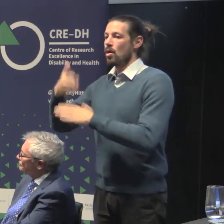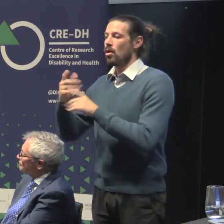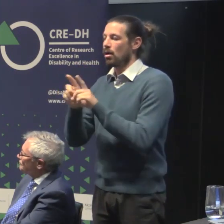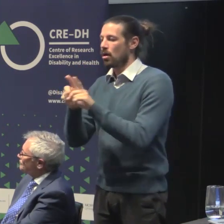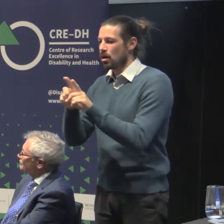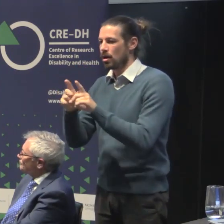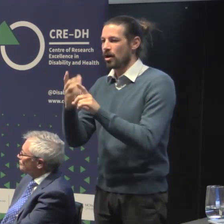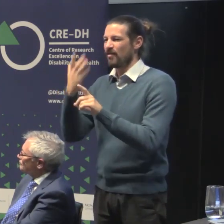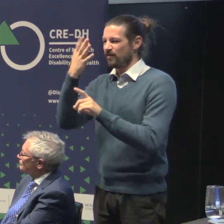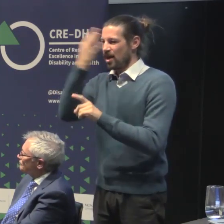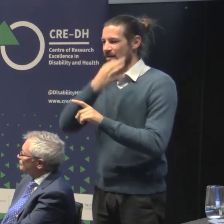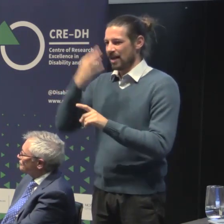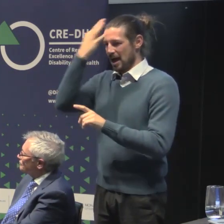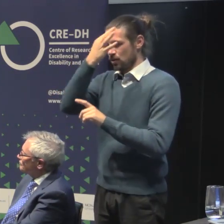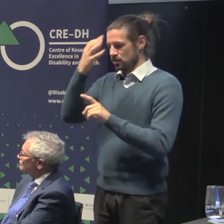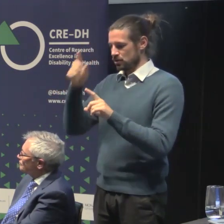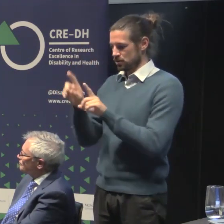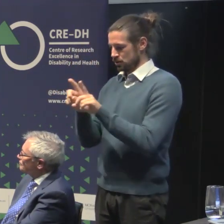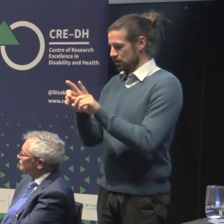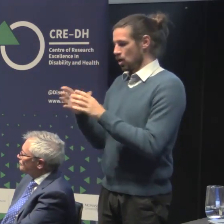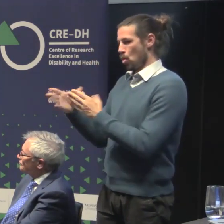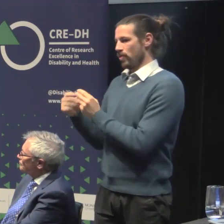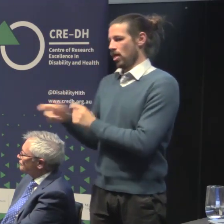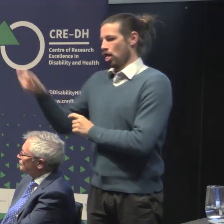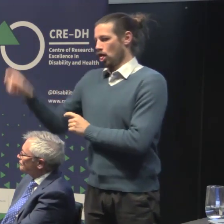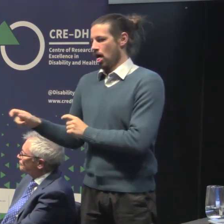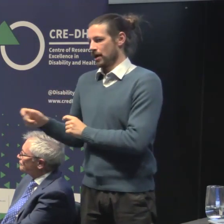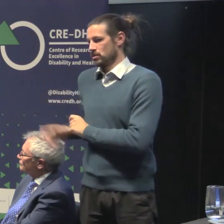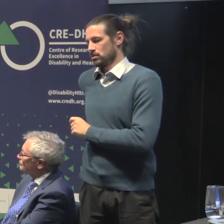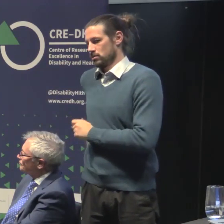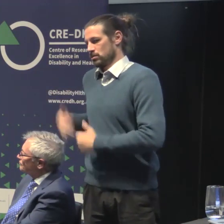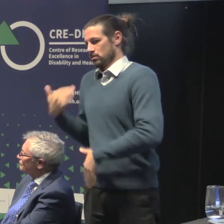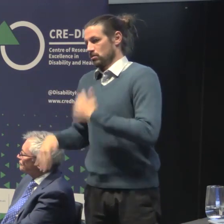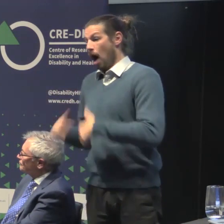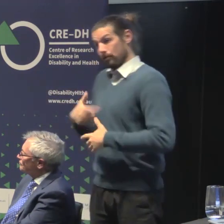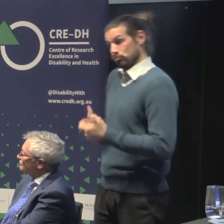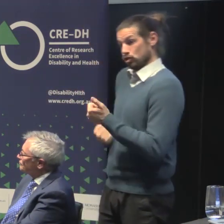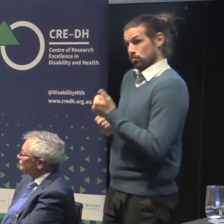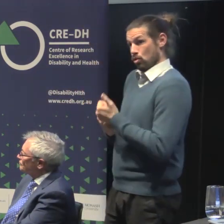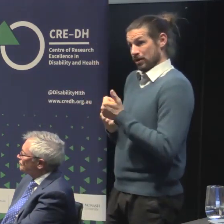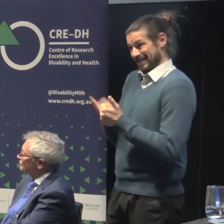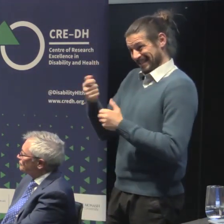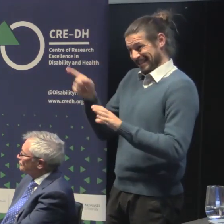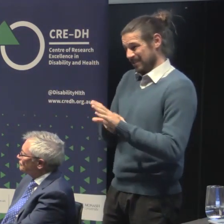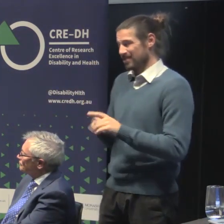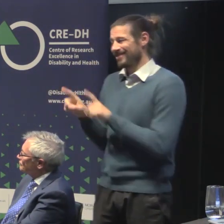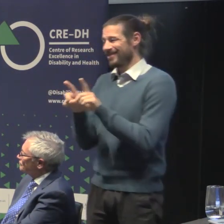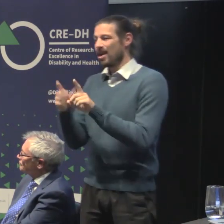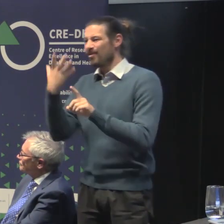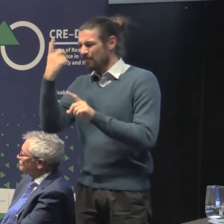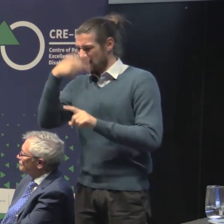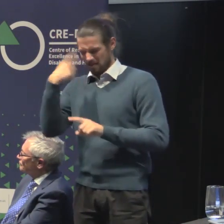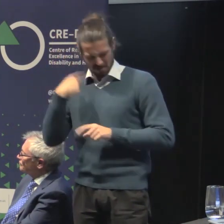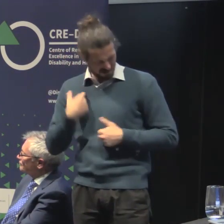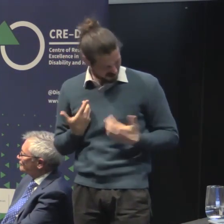shift, because my client had a spinal cord injury and I'd been supporting him for 6 years, she said, "I don't want to do this. I thought we were